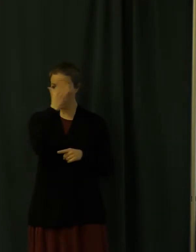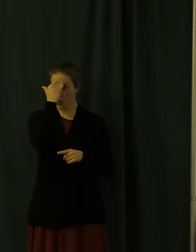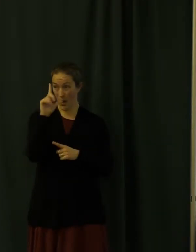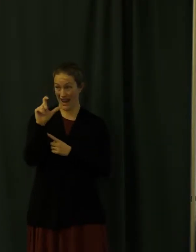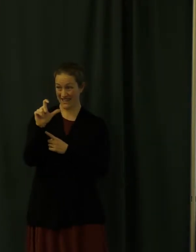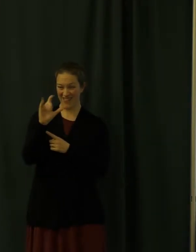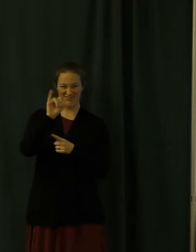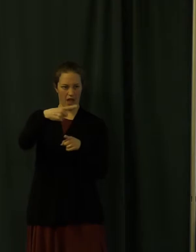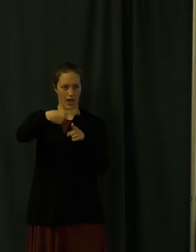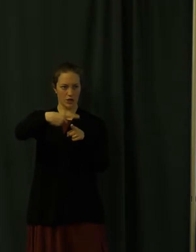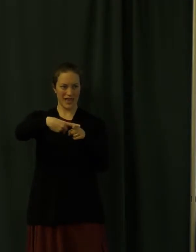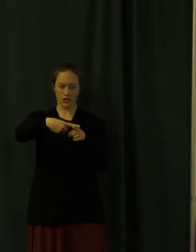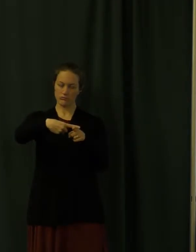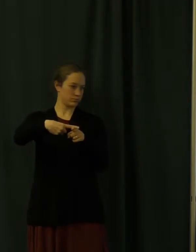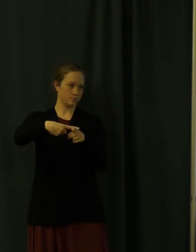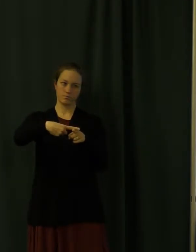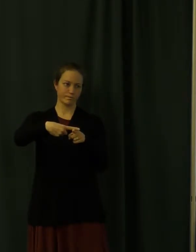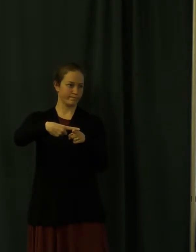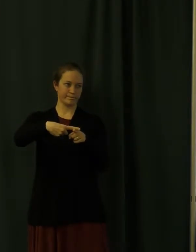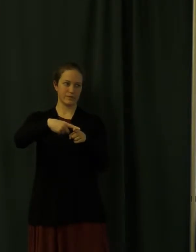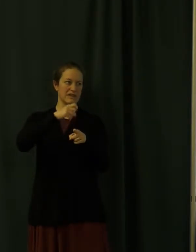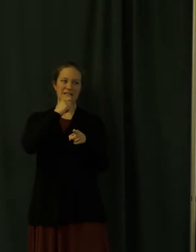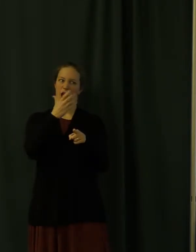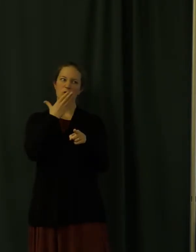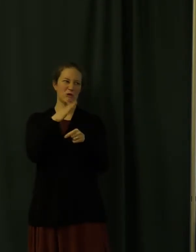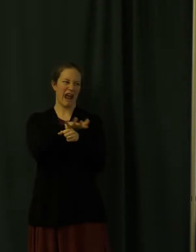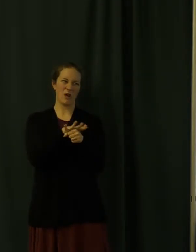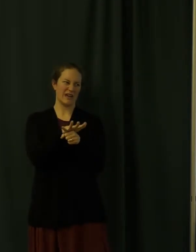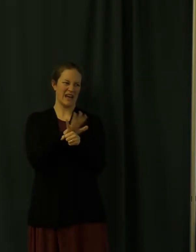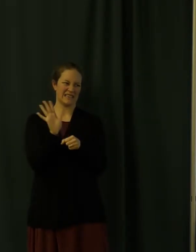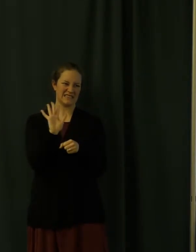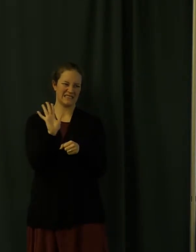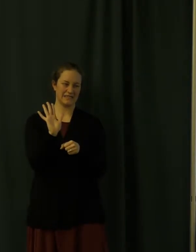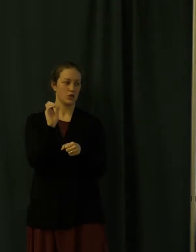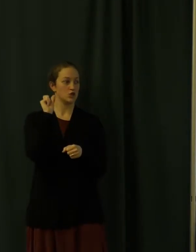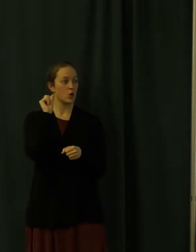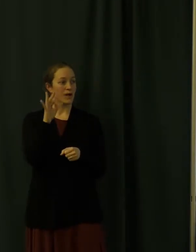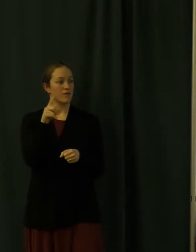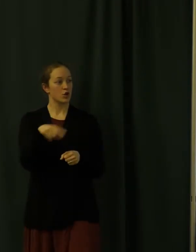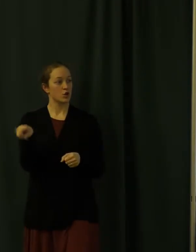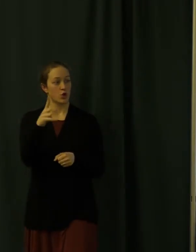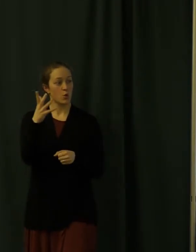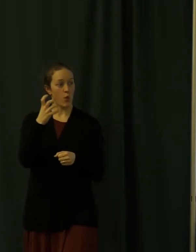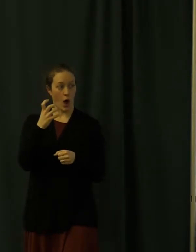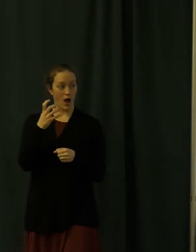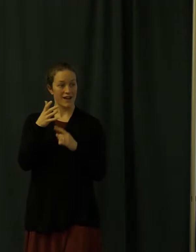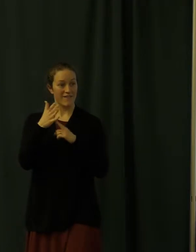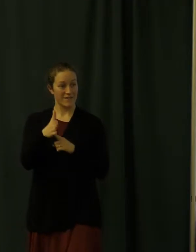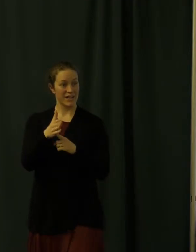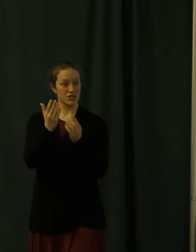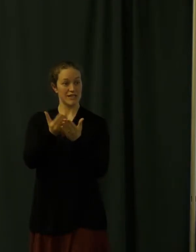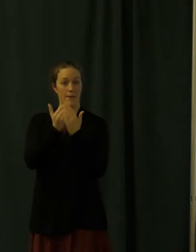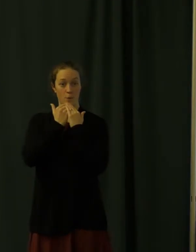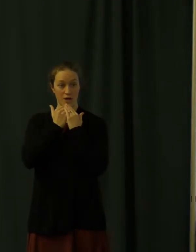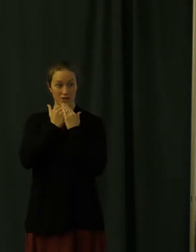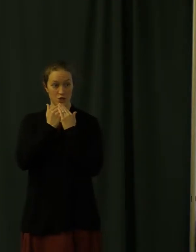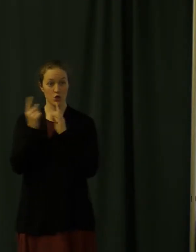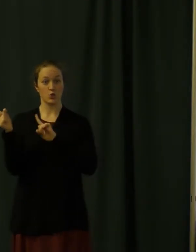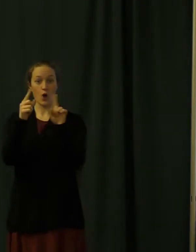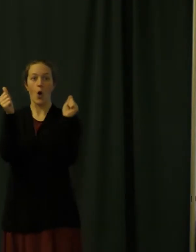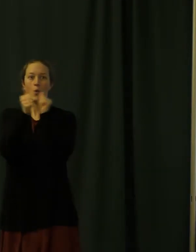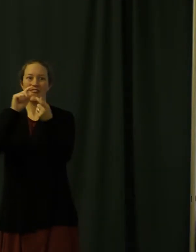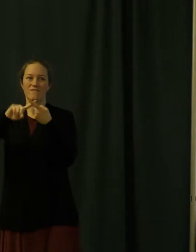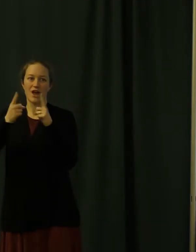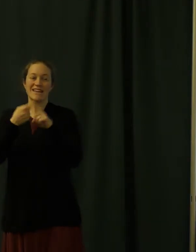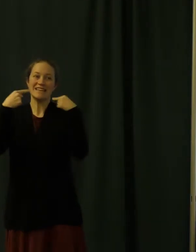Liberty and Winchester is not the greatest place to be. Okay? So, like, if you want to get a fish sandwich there, you go during the day, you take a friend, you get